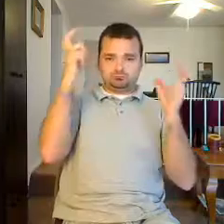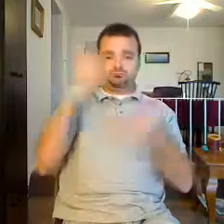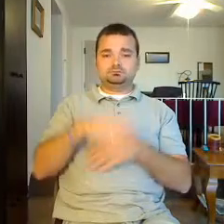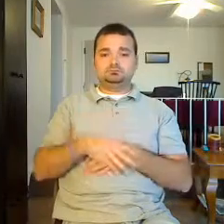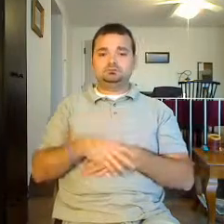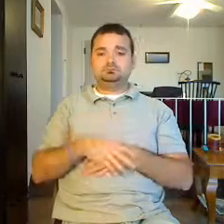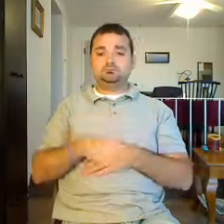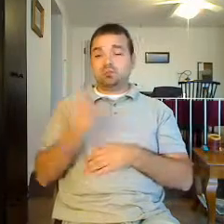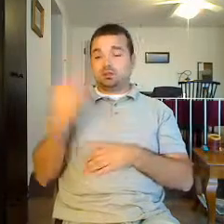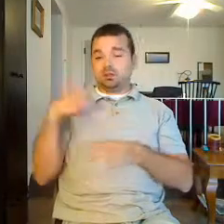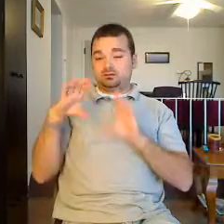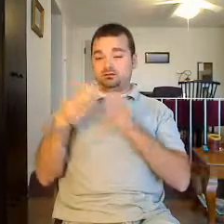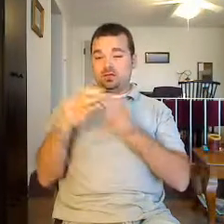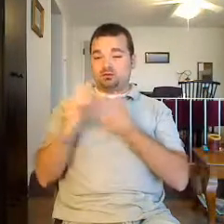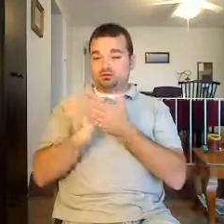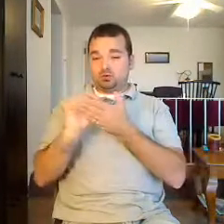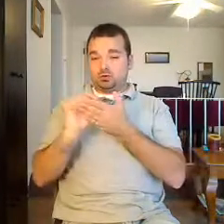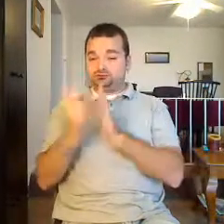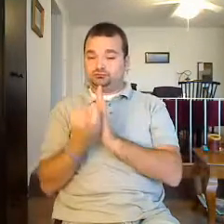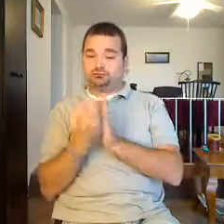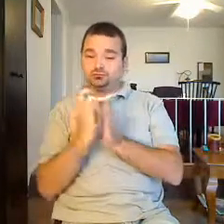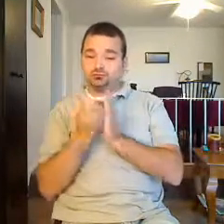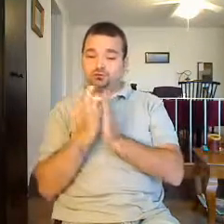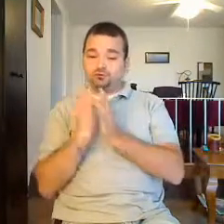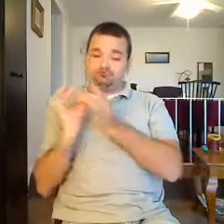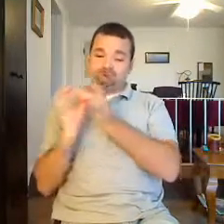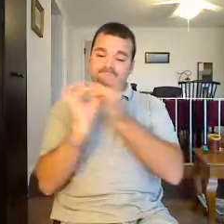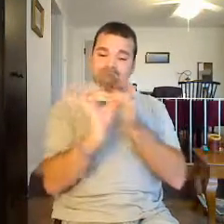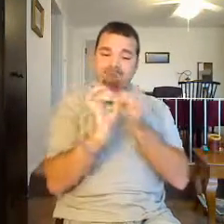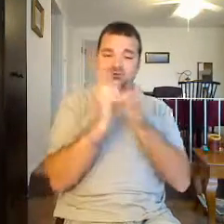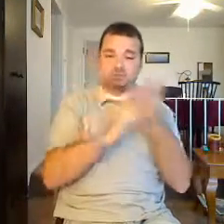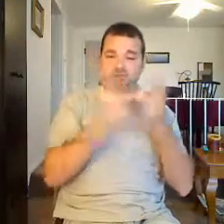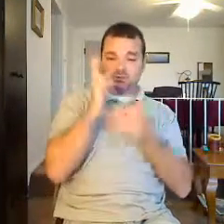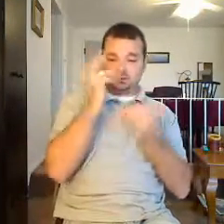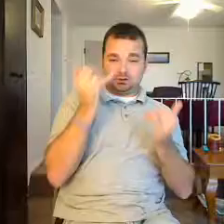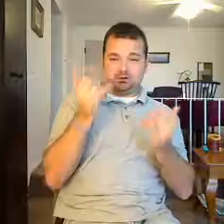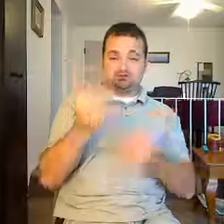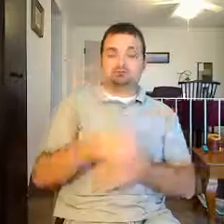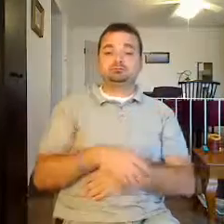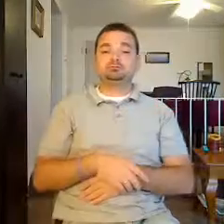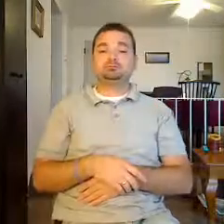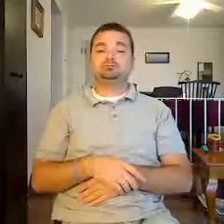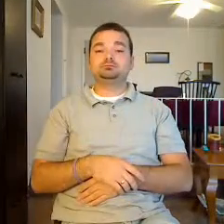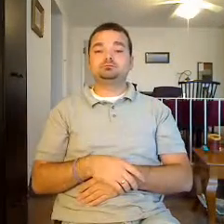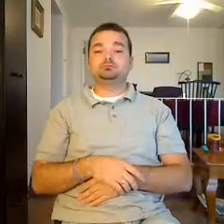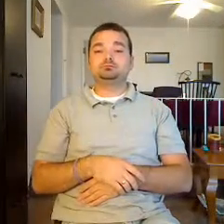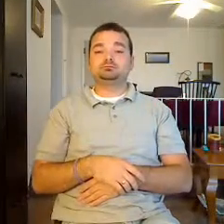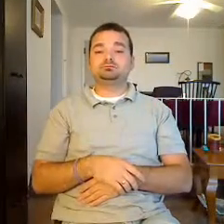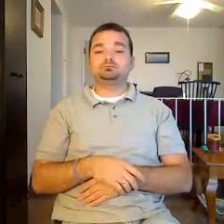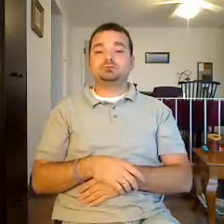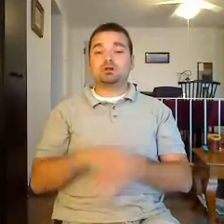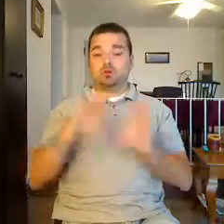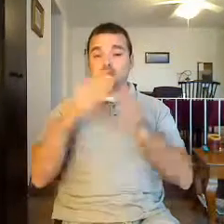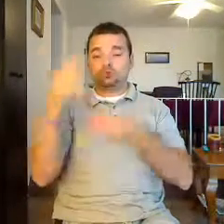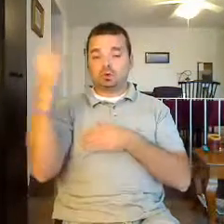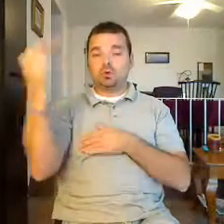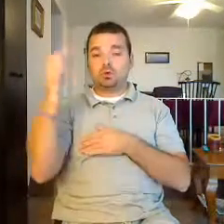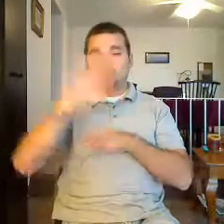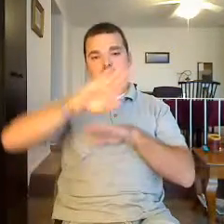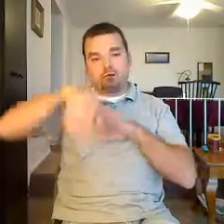notes from the last class as it provides continuity for the lecture you're about to hear. And of course, attend all classes. Notes from friends are rarely